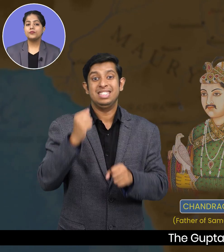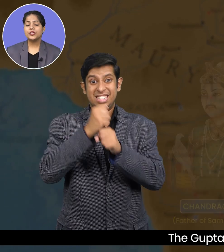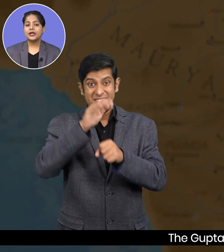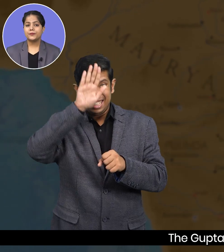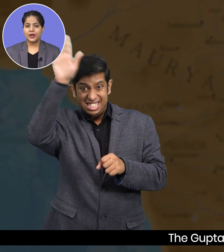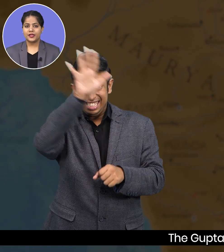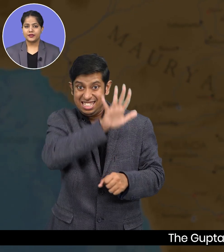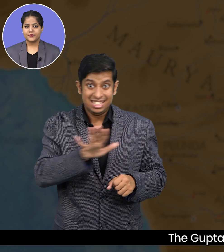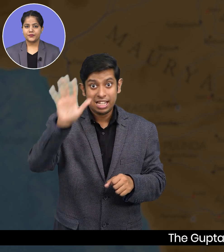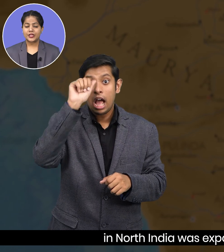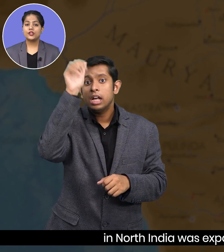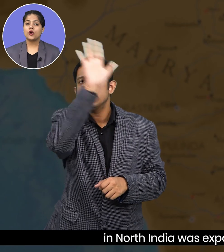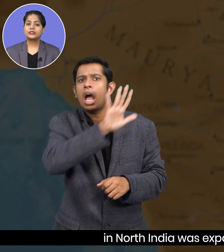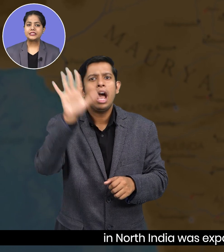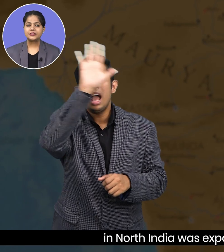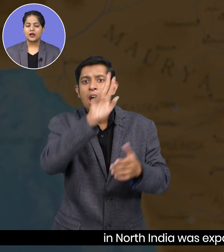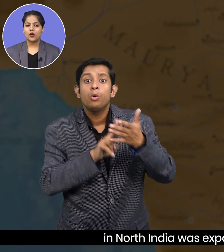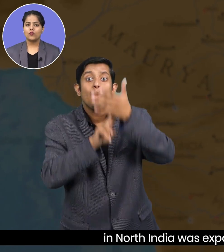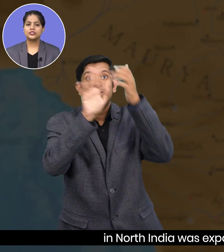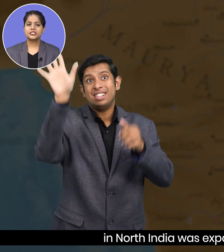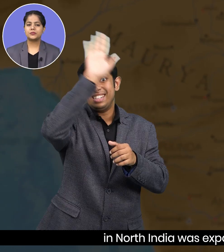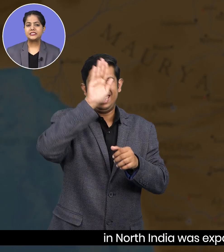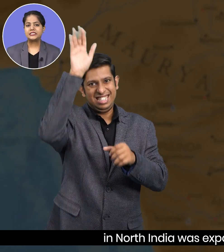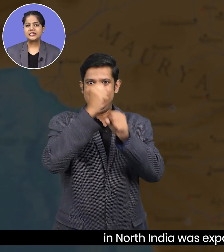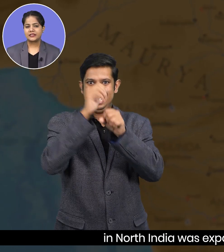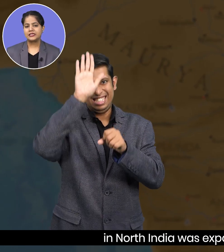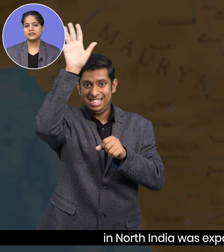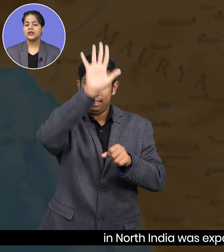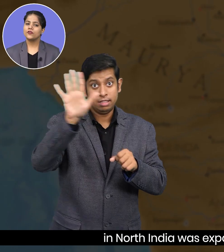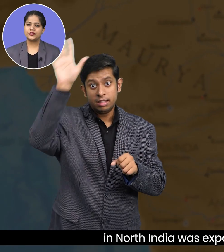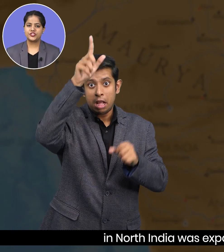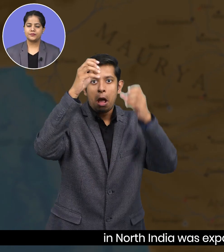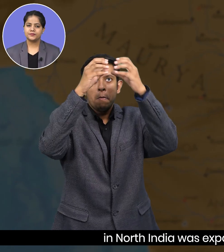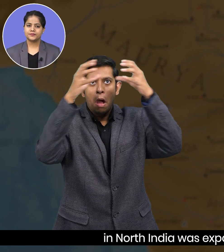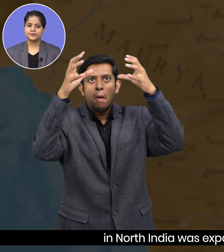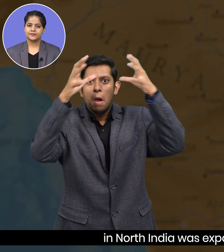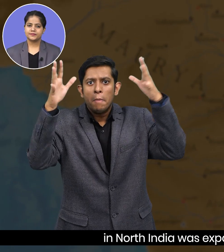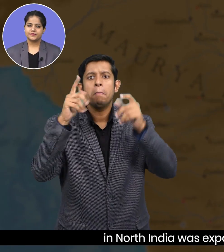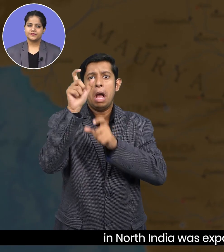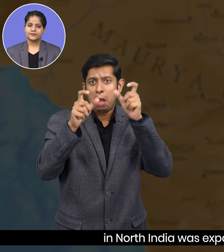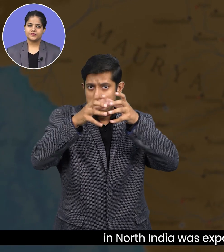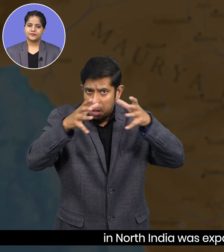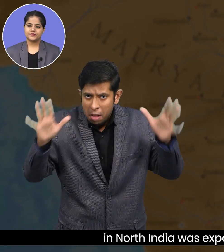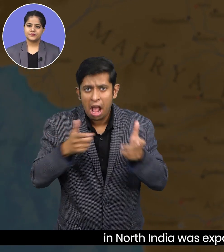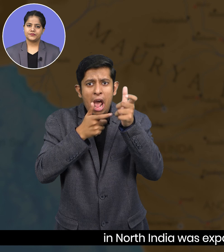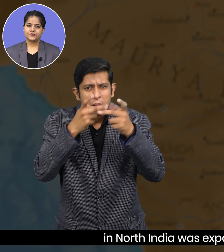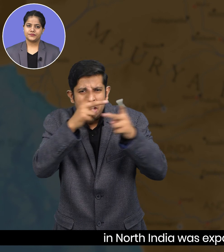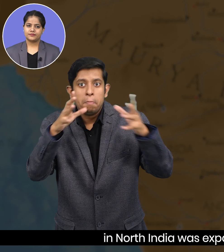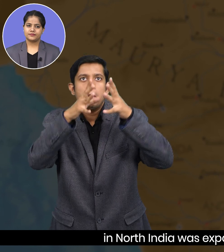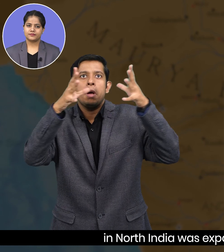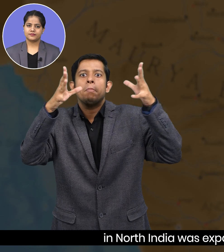The Gupta Empire in North India was expanded in his regime.